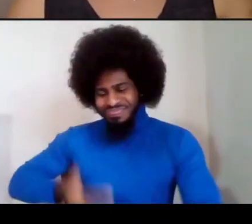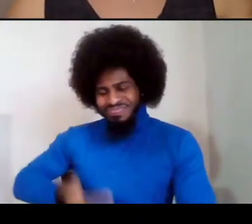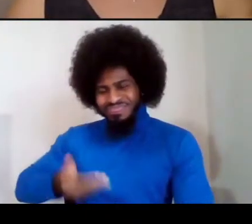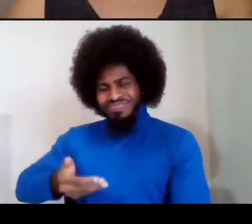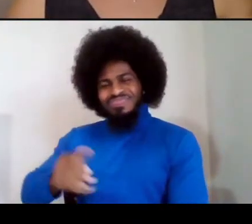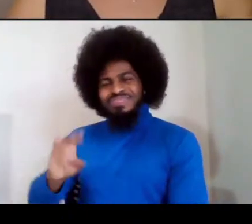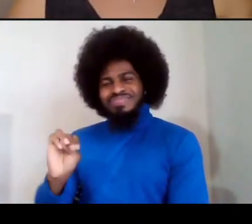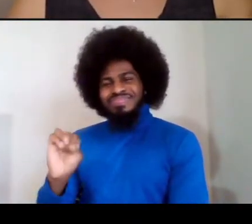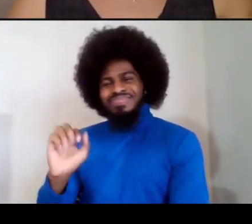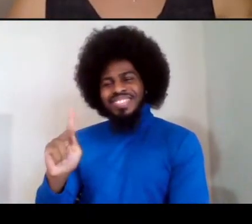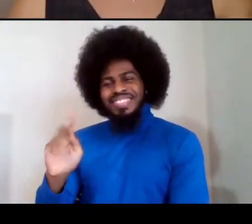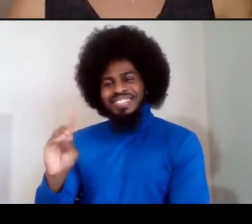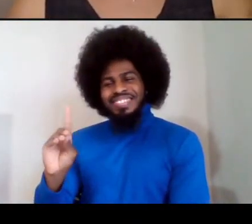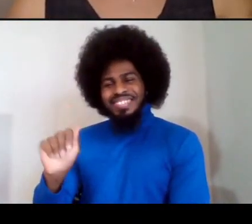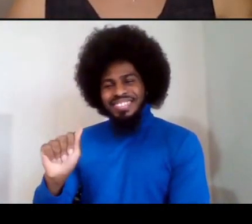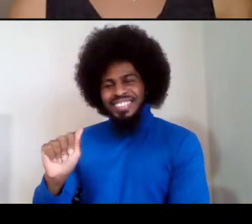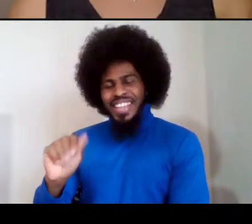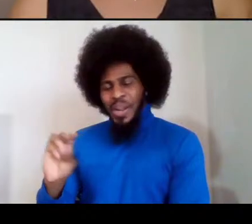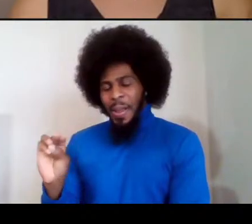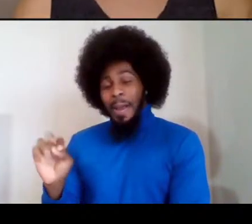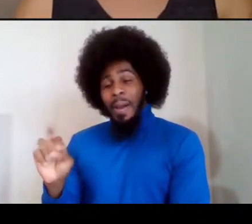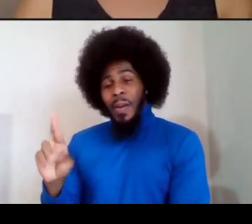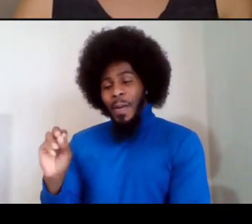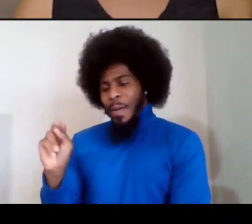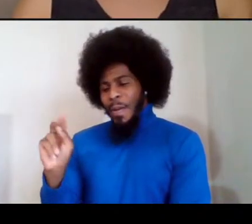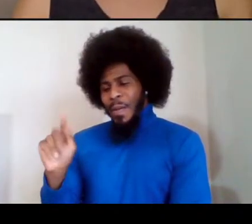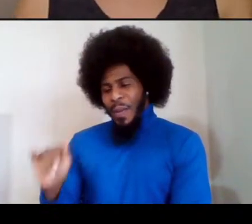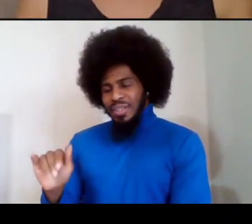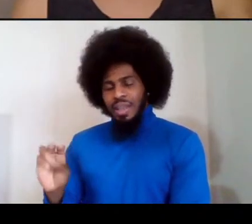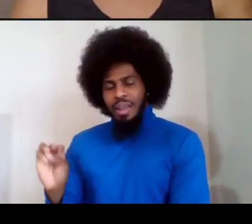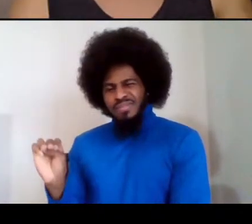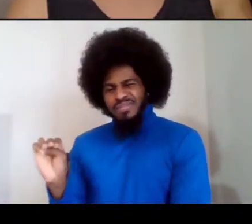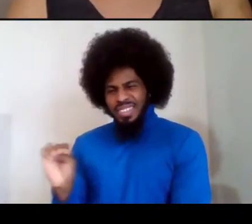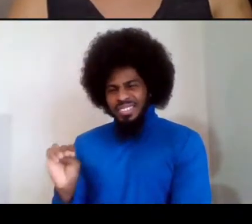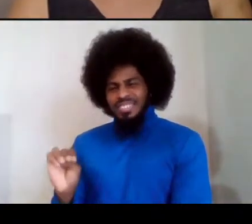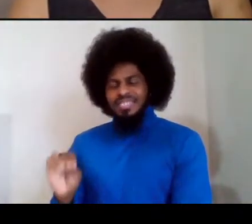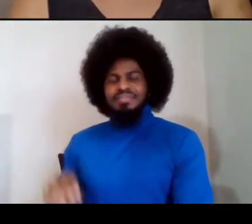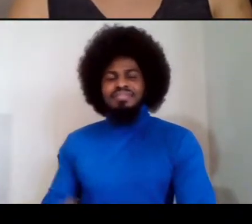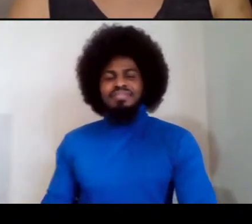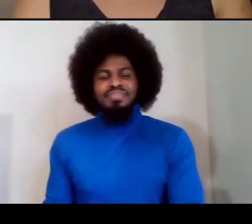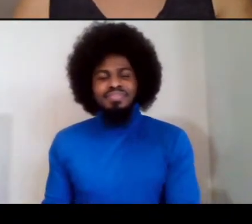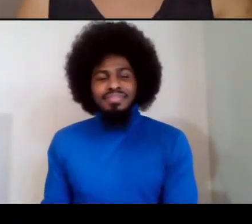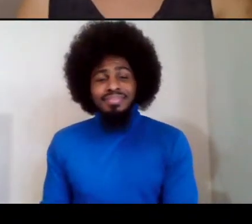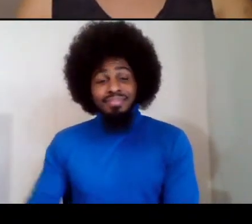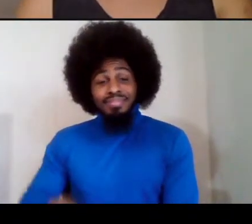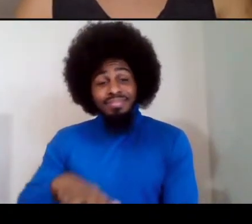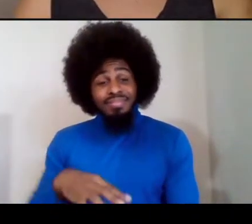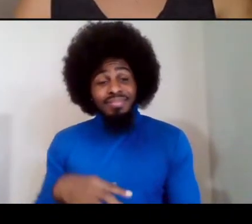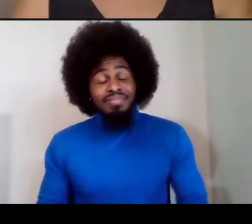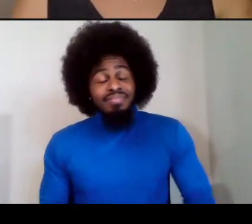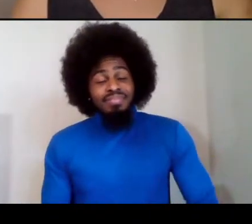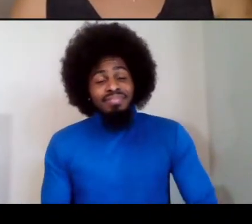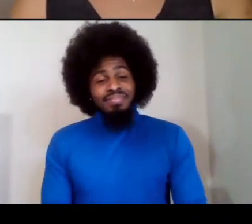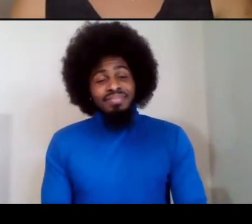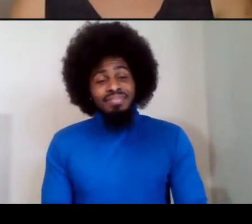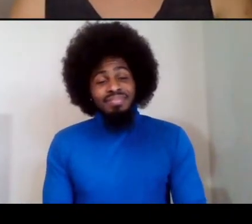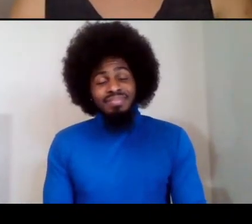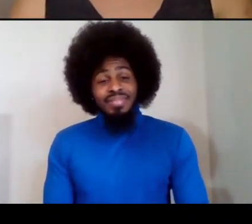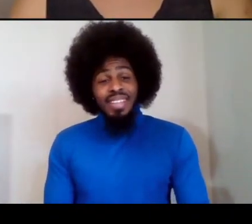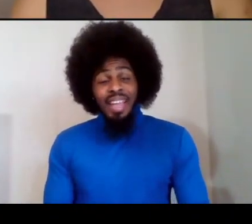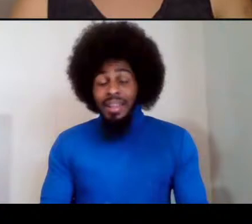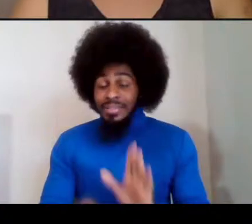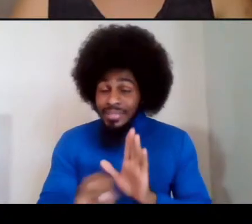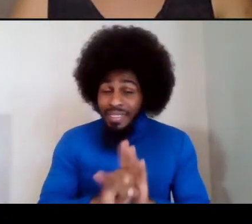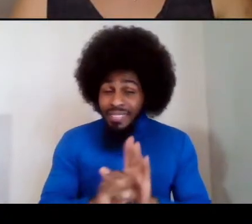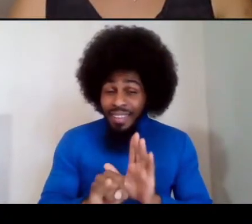Makeda Lily Nwabunkosi Magirozroni. I am in this human experience as an